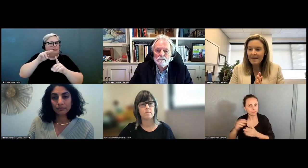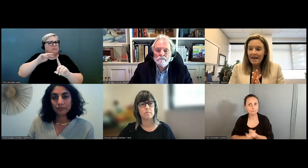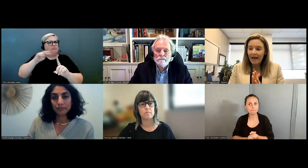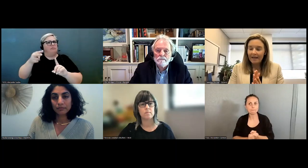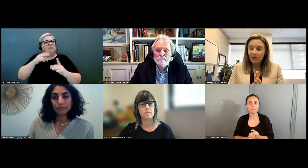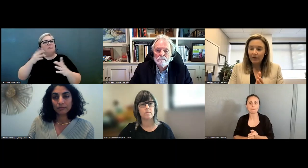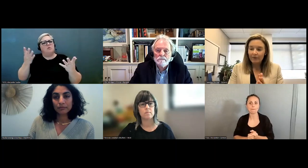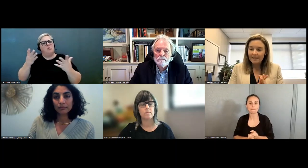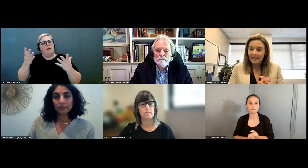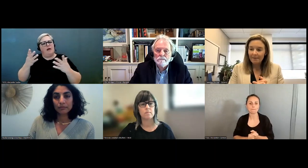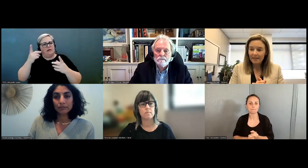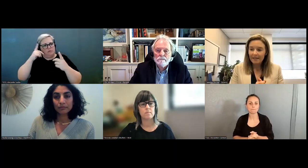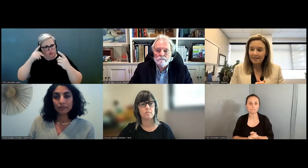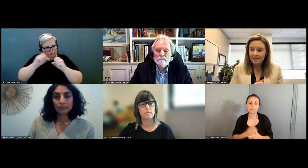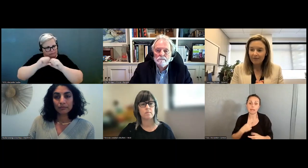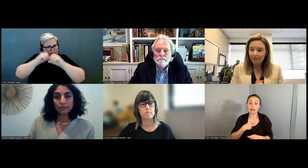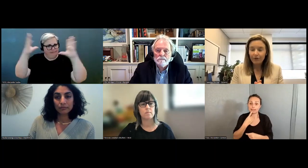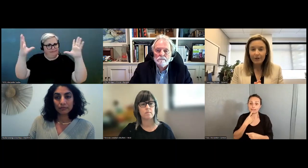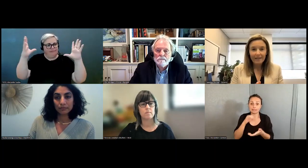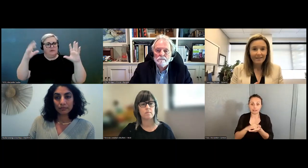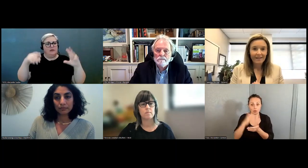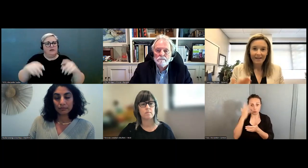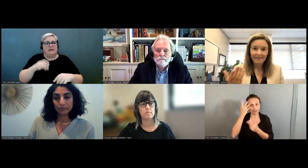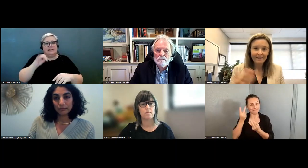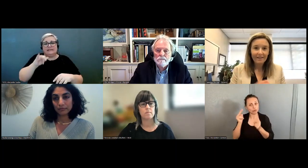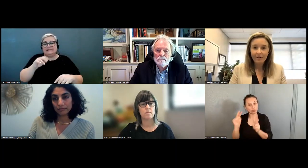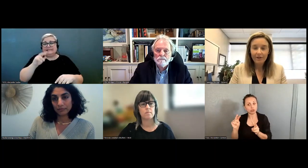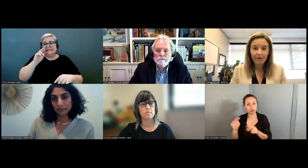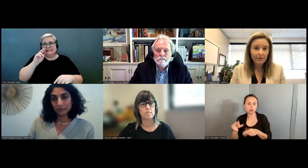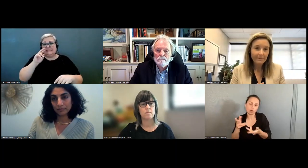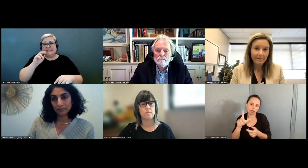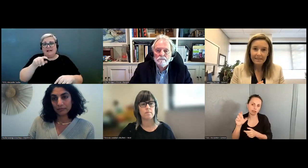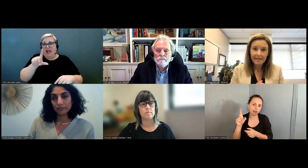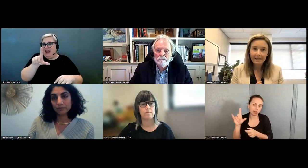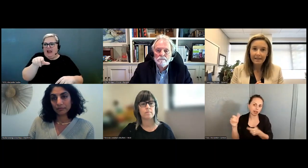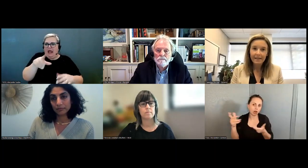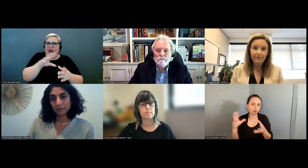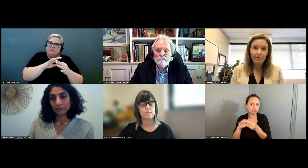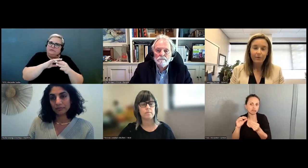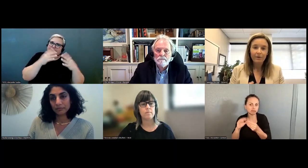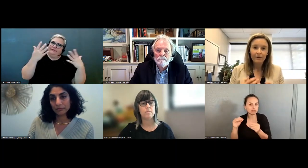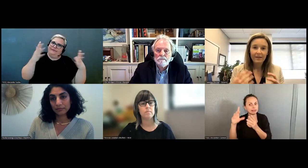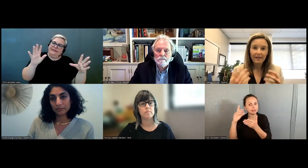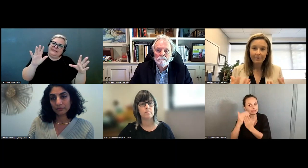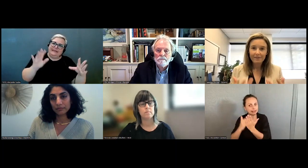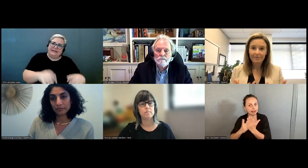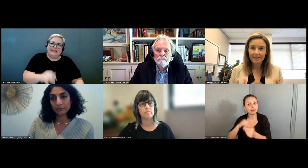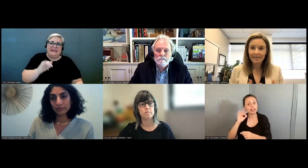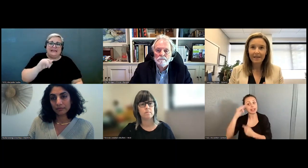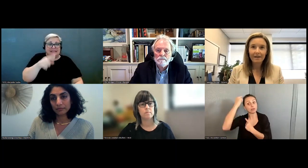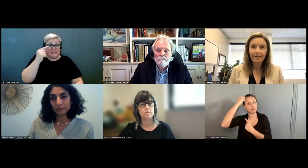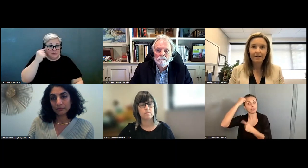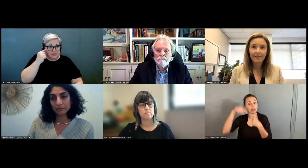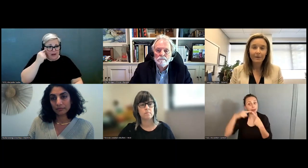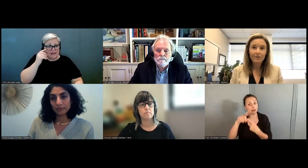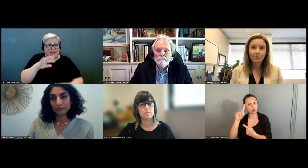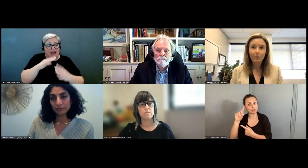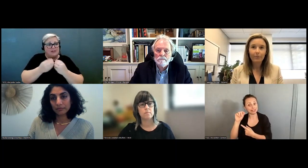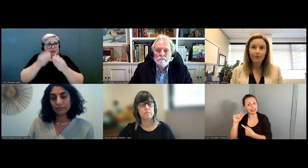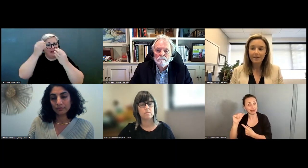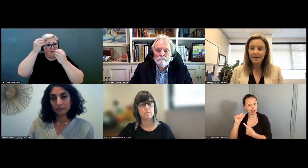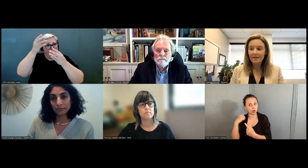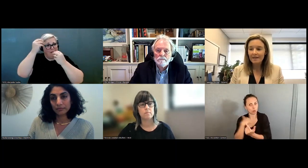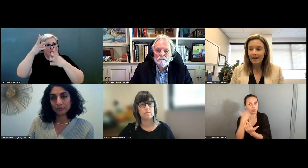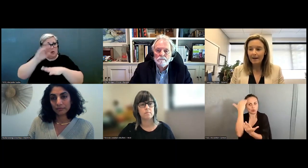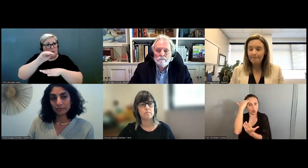And I would say that because if you look at, and Layla's already gone through some of the data, like if you think about some of the data that we do